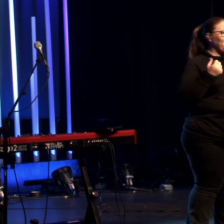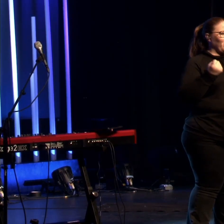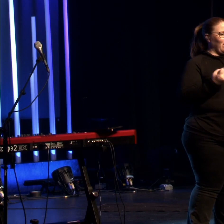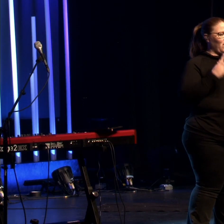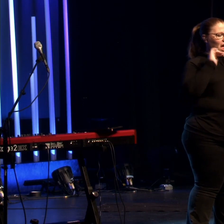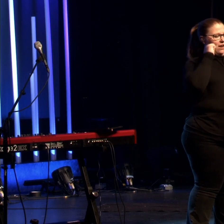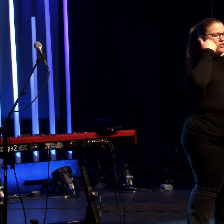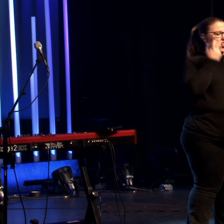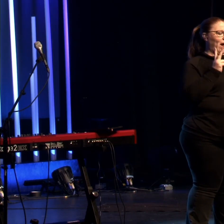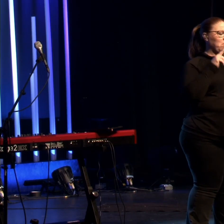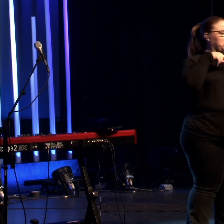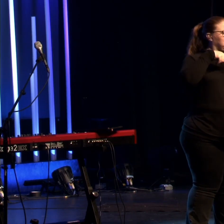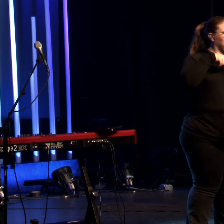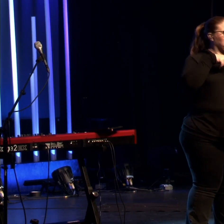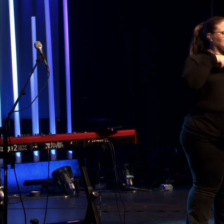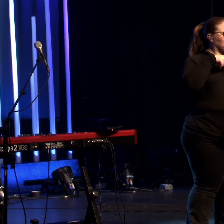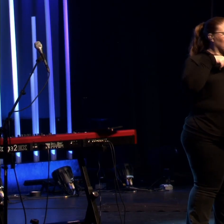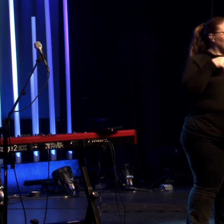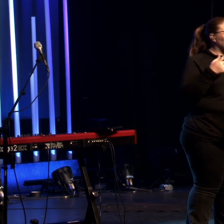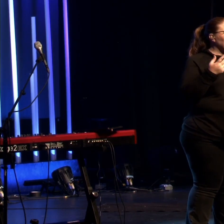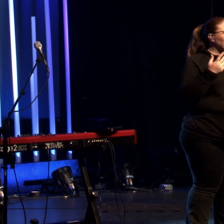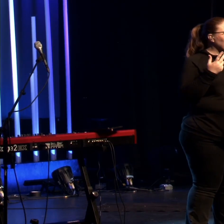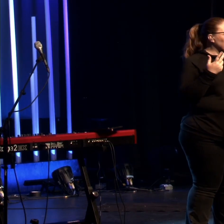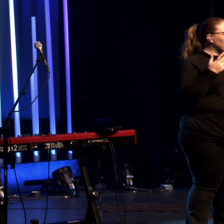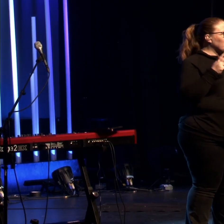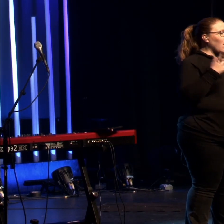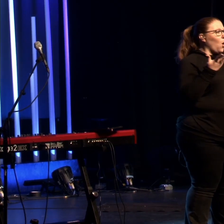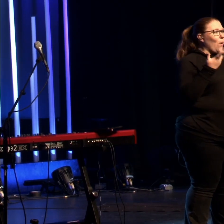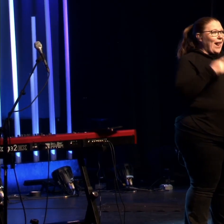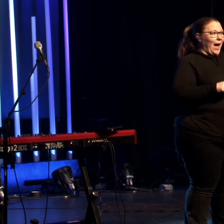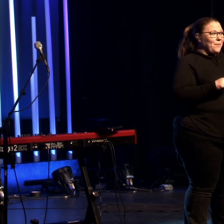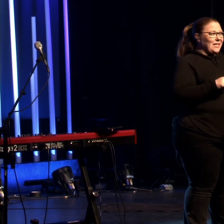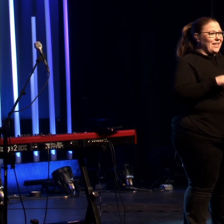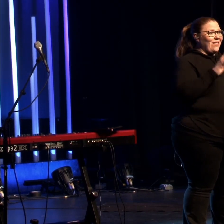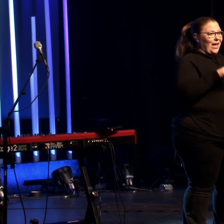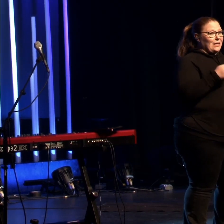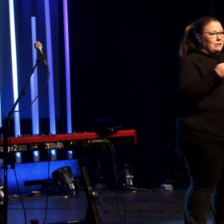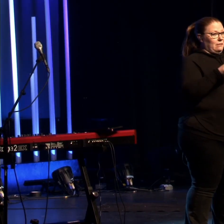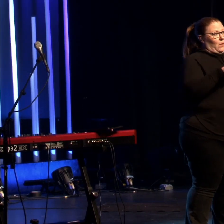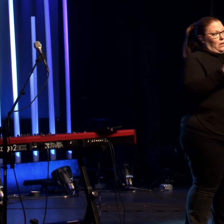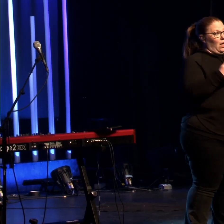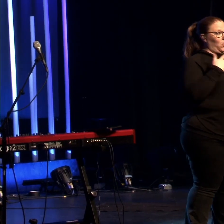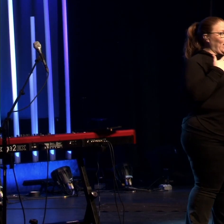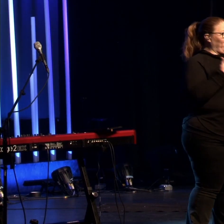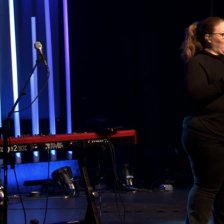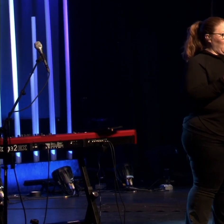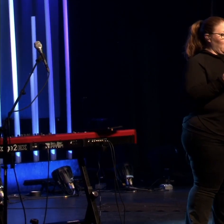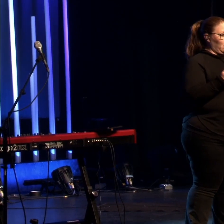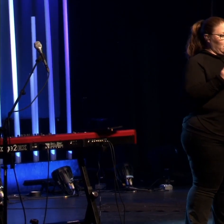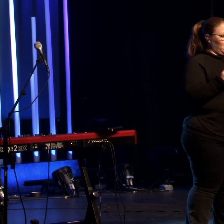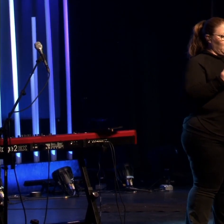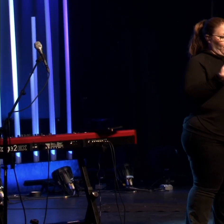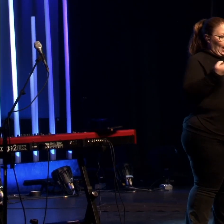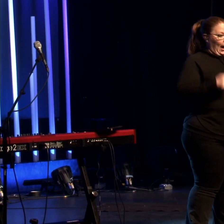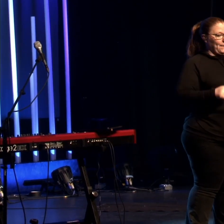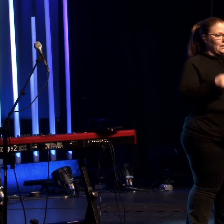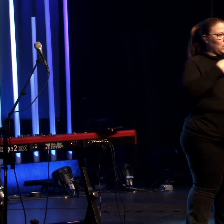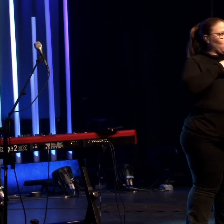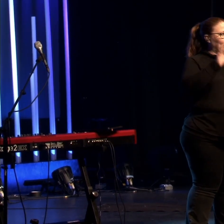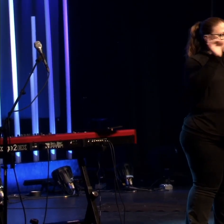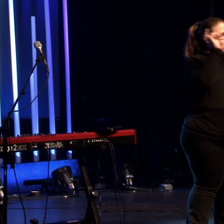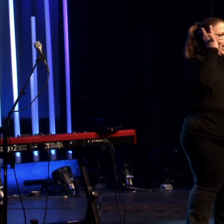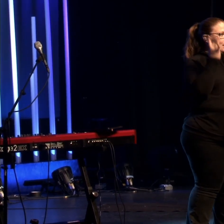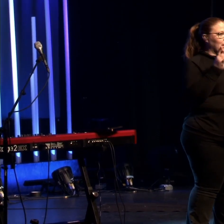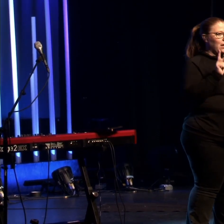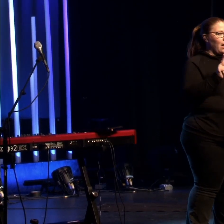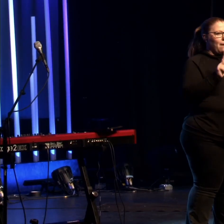shame that gets put onto them. So that what emerges, another domino now, is a religious crisis. We don't have people coming to the temple. We don't have